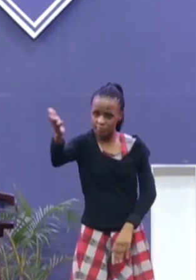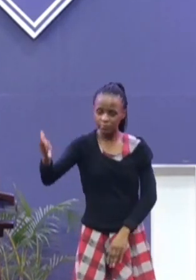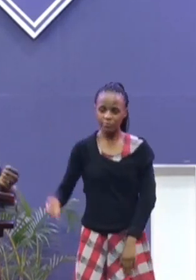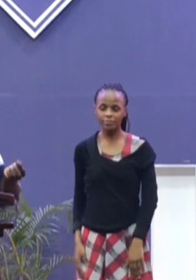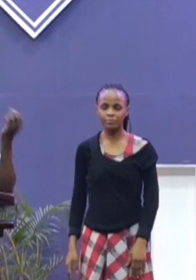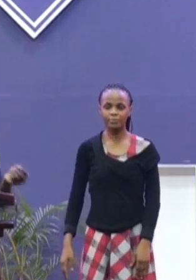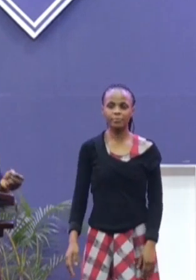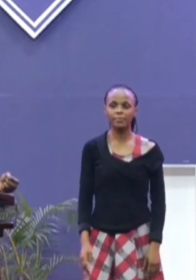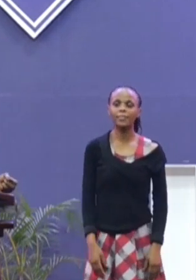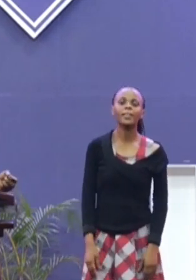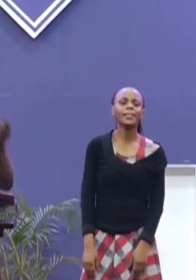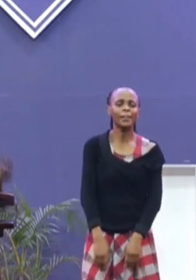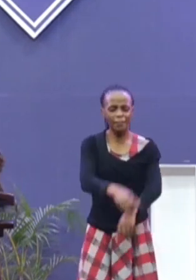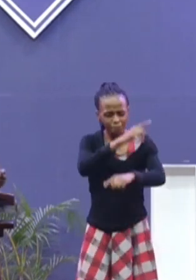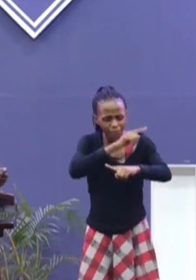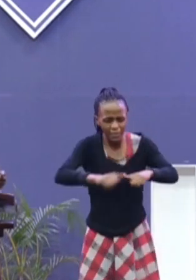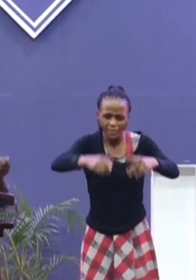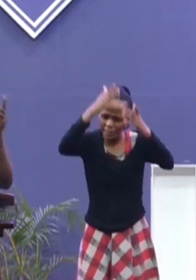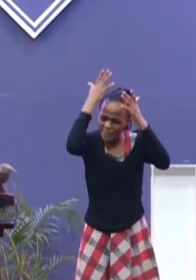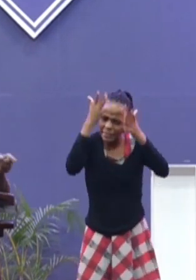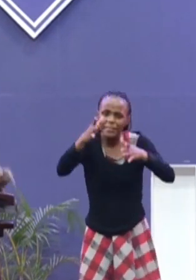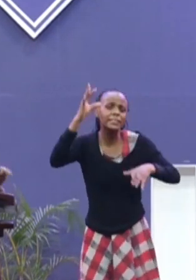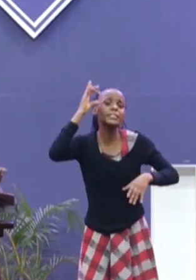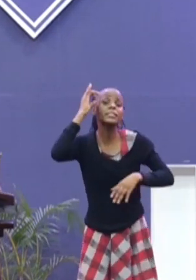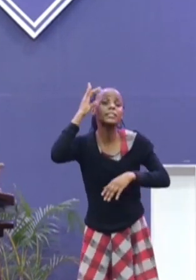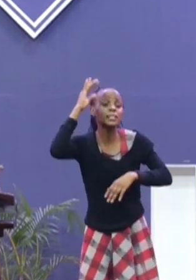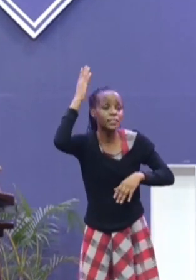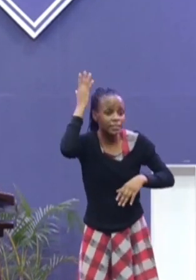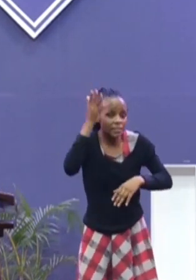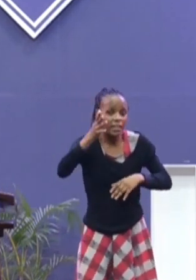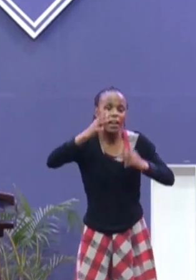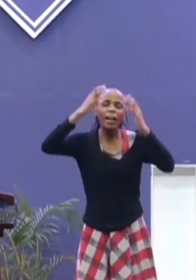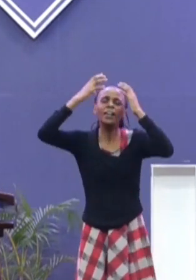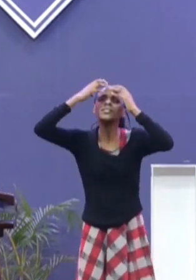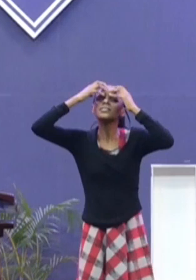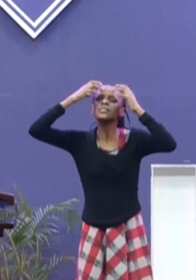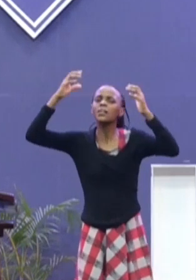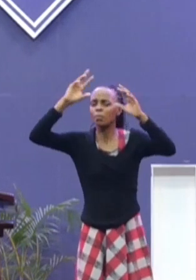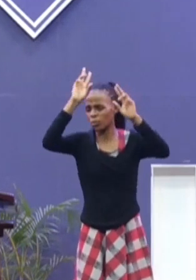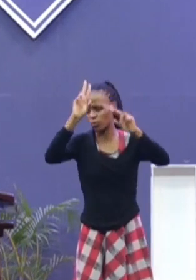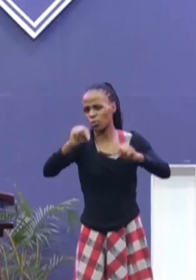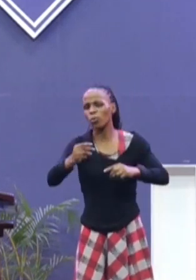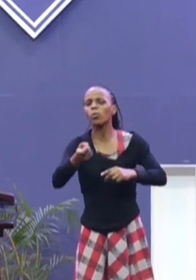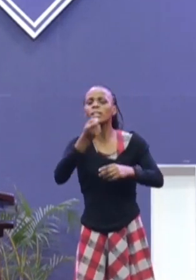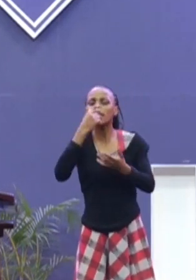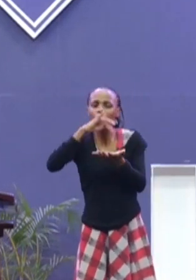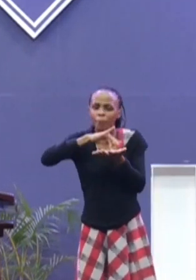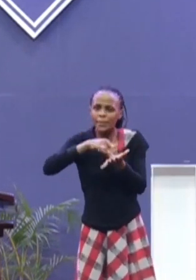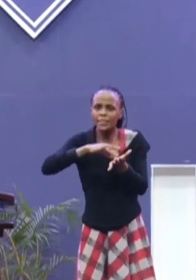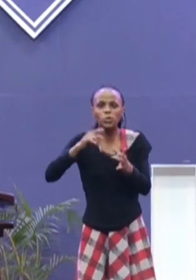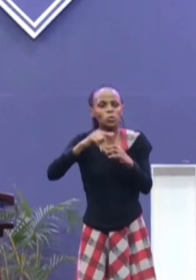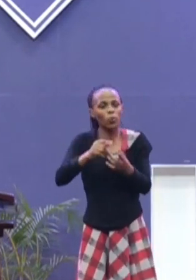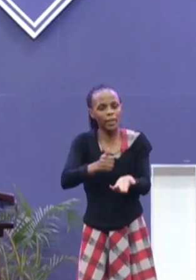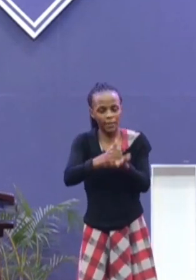gali. But there are diseases that are so stubborn that there is no tablet that can deal with them. Naye waliwo endwadde ez'eddwala ennyo